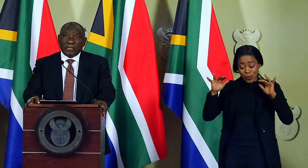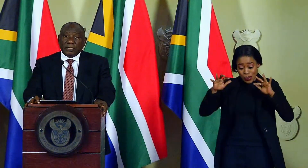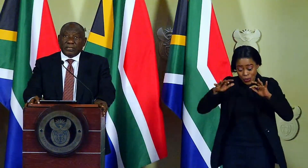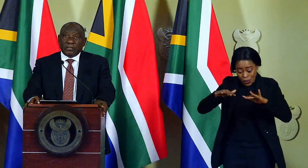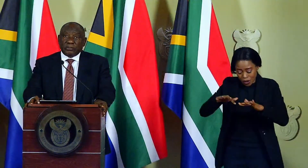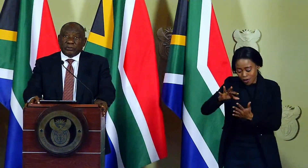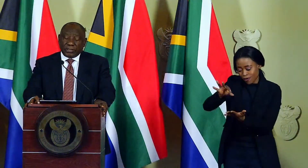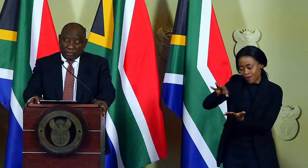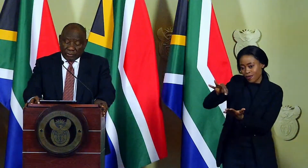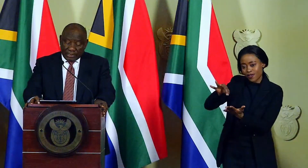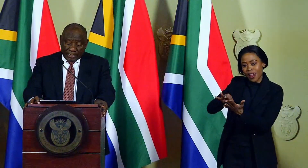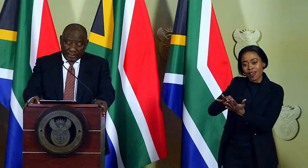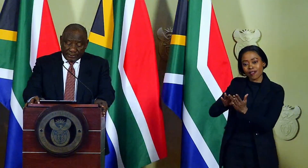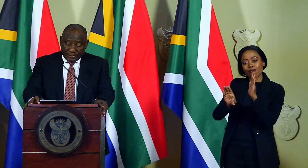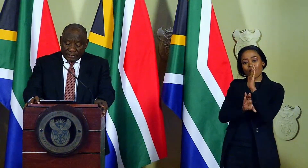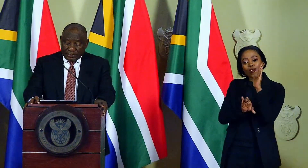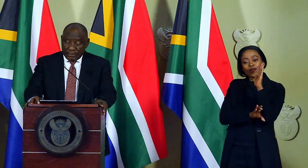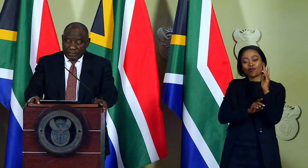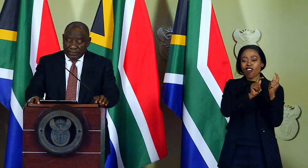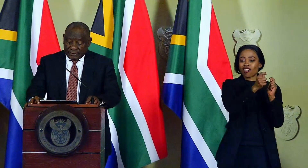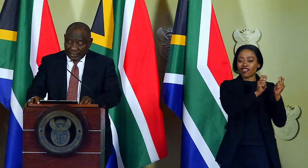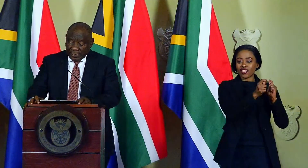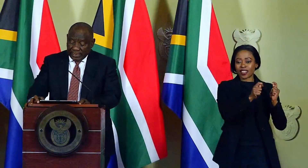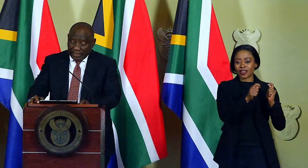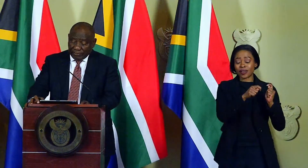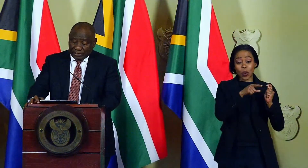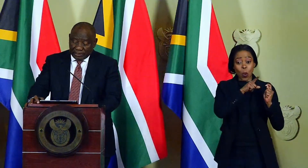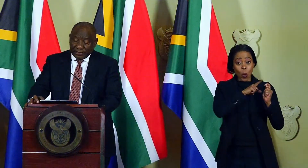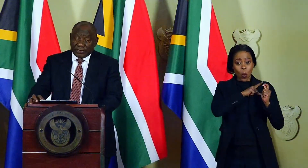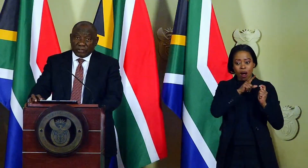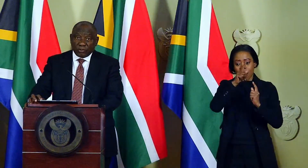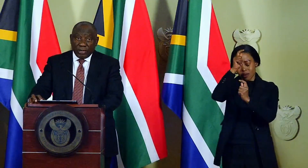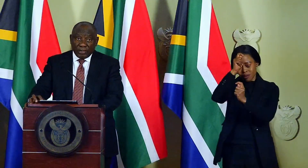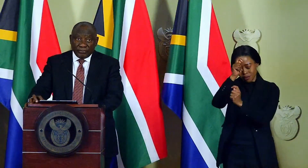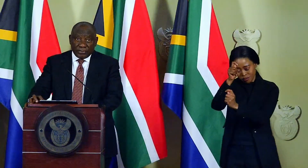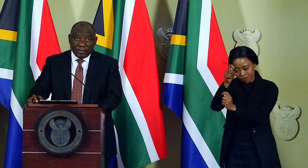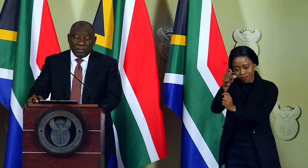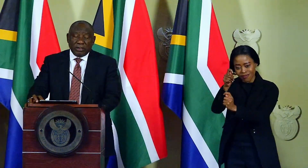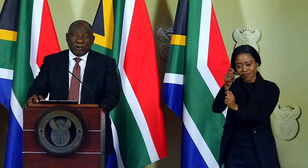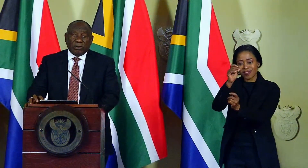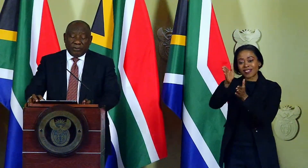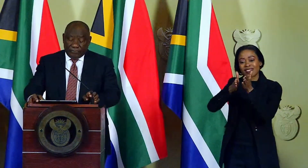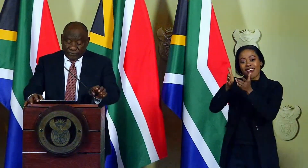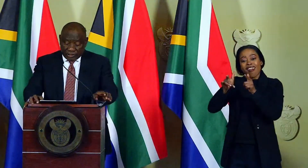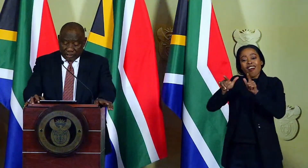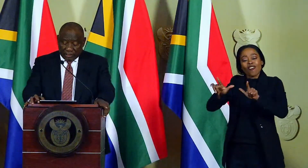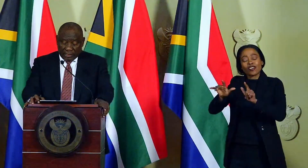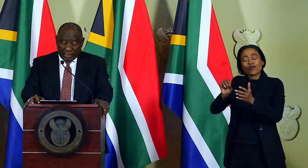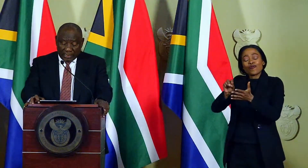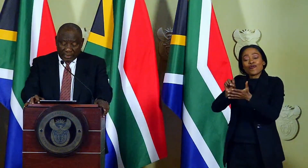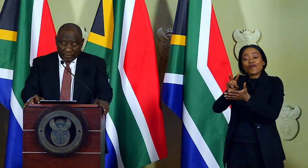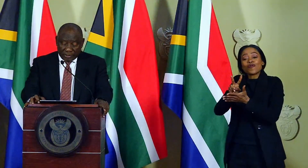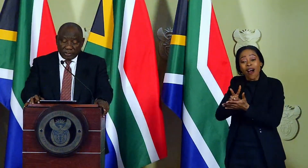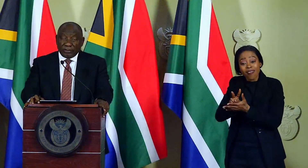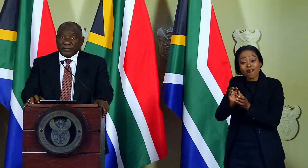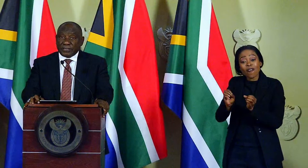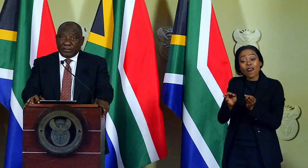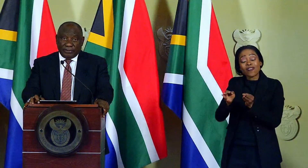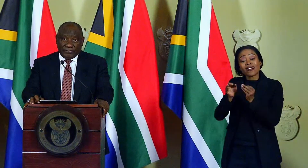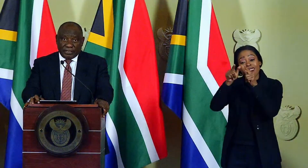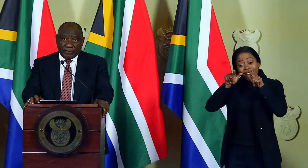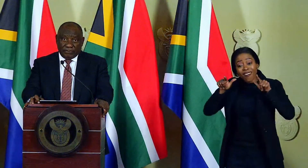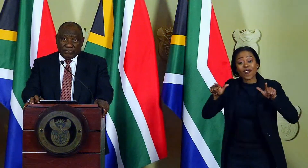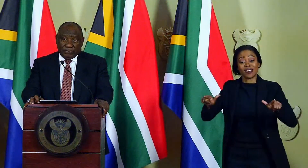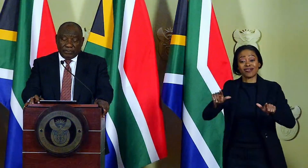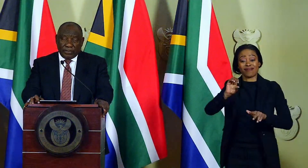amendment to recognize sign language as the 12th official language of